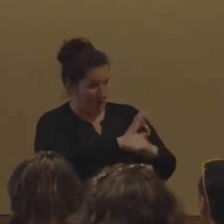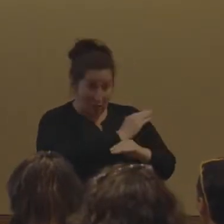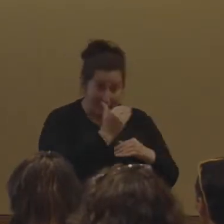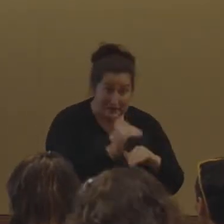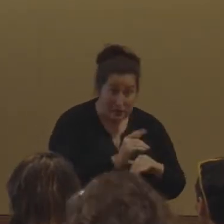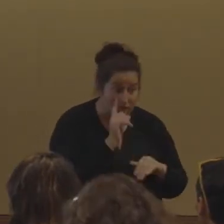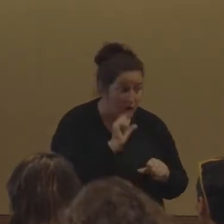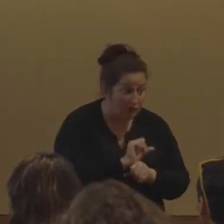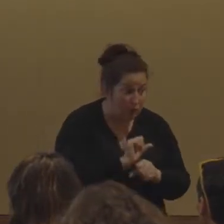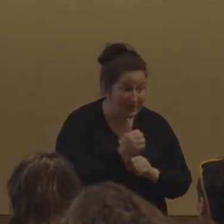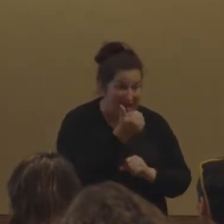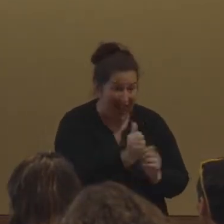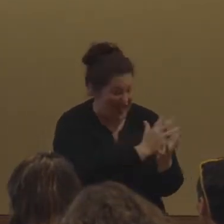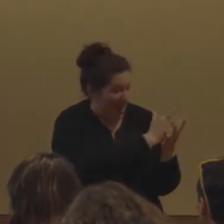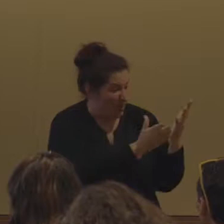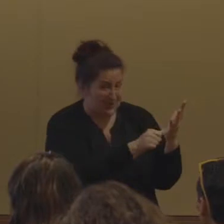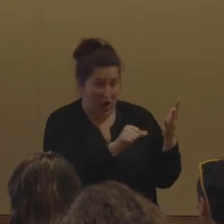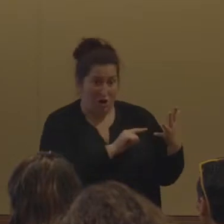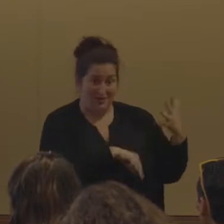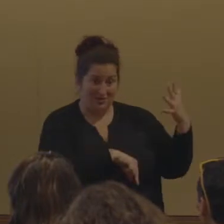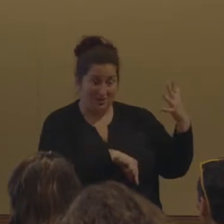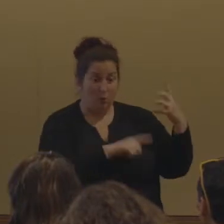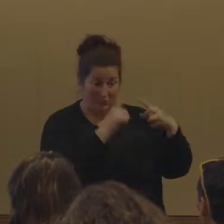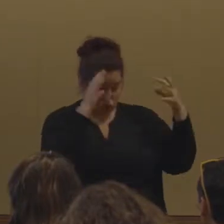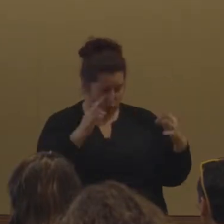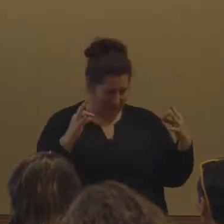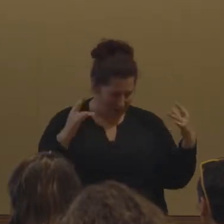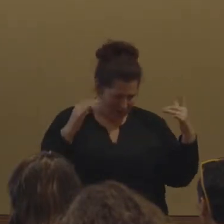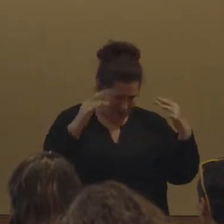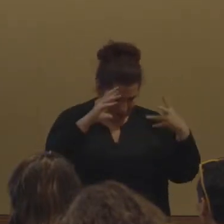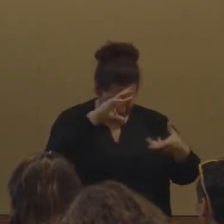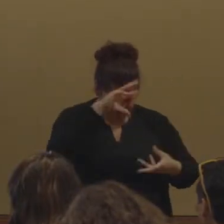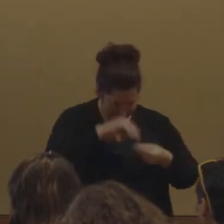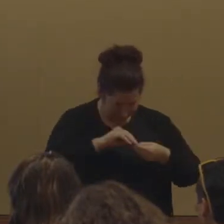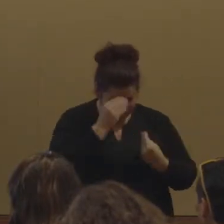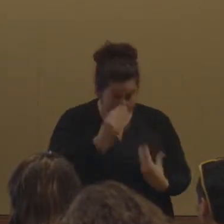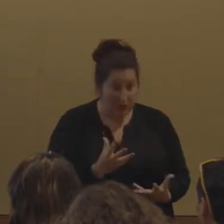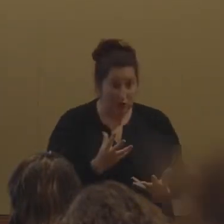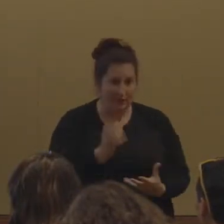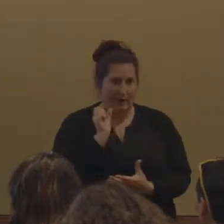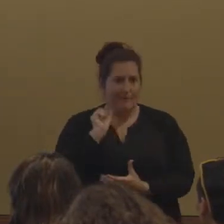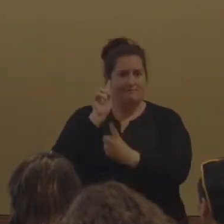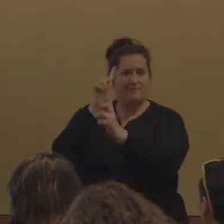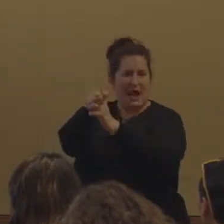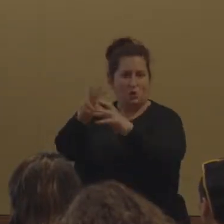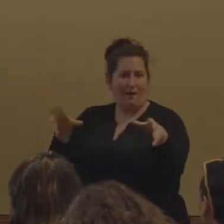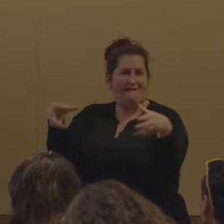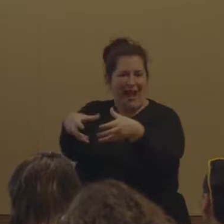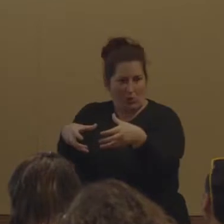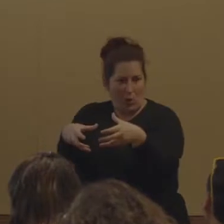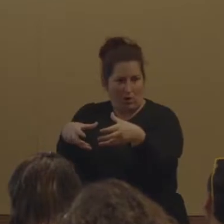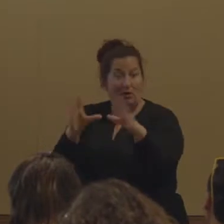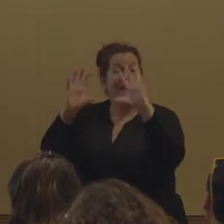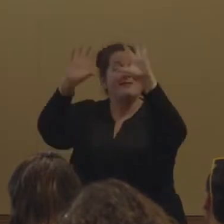limitation to employment in any of these areas? Once we determine all that information, you're assigned to a category. So